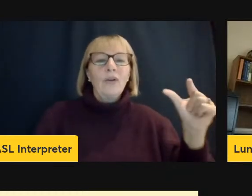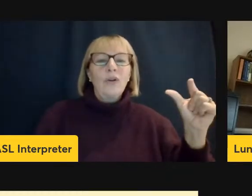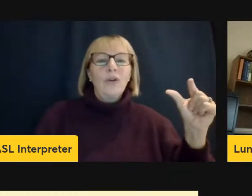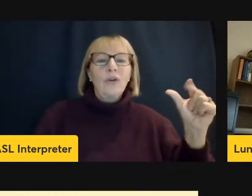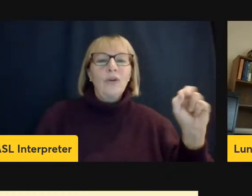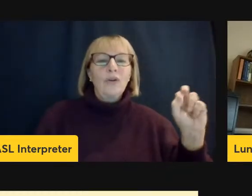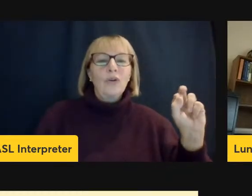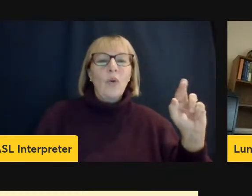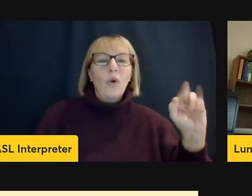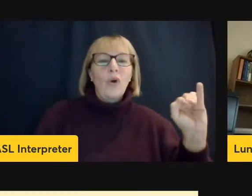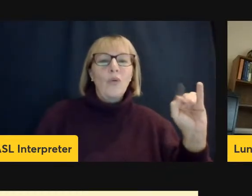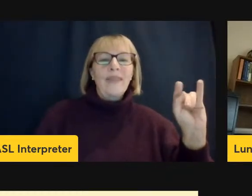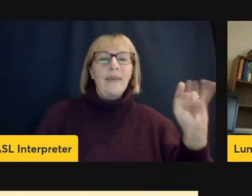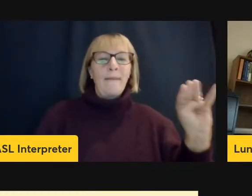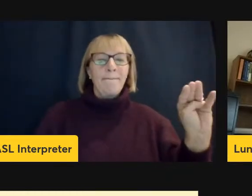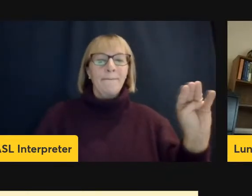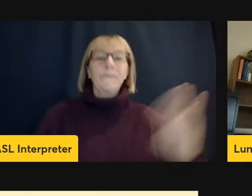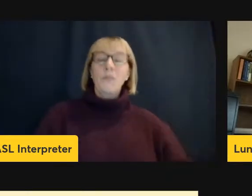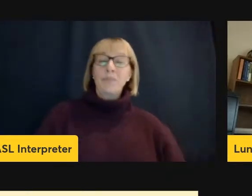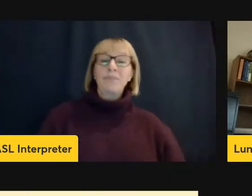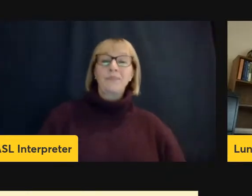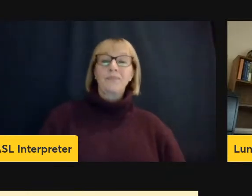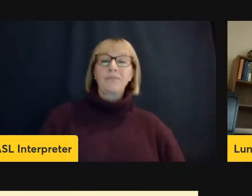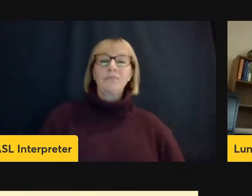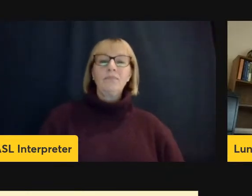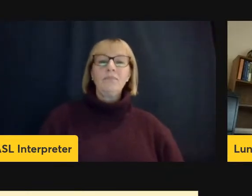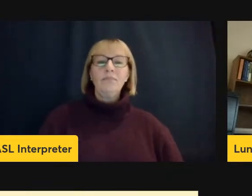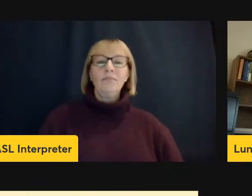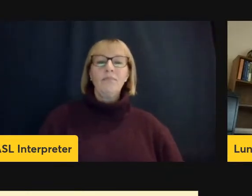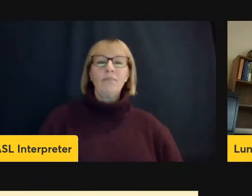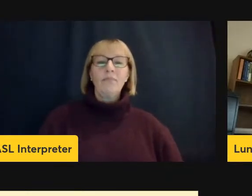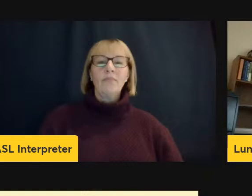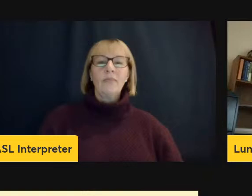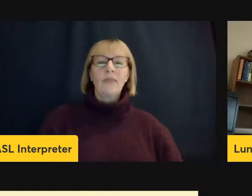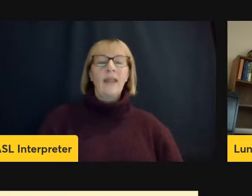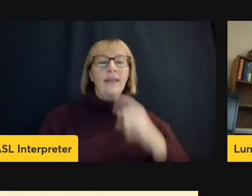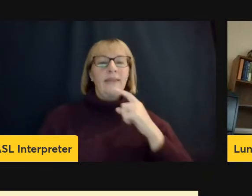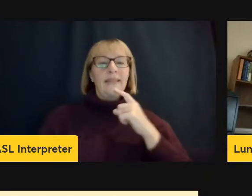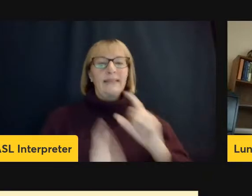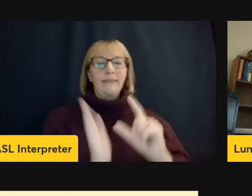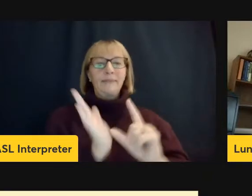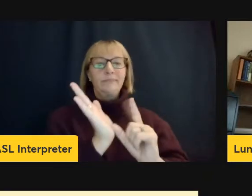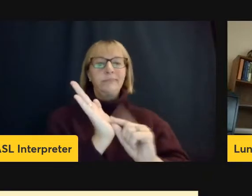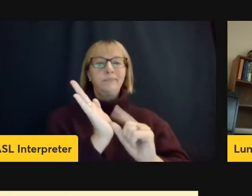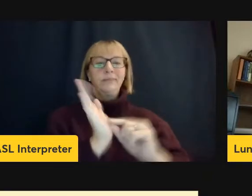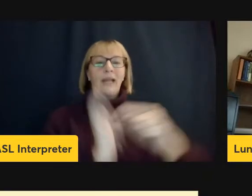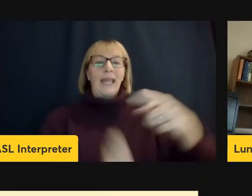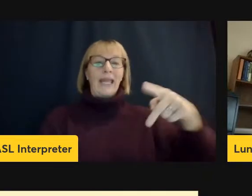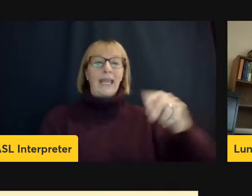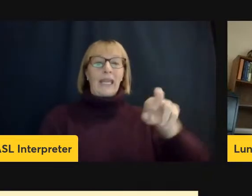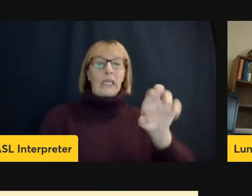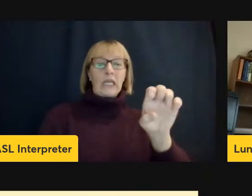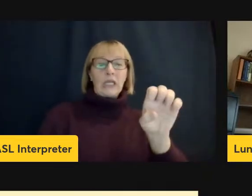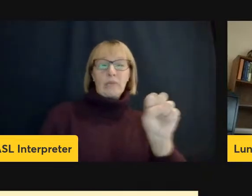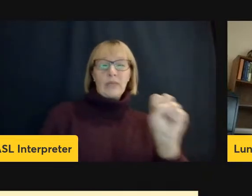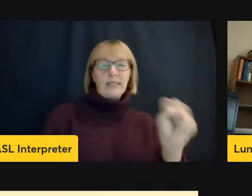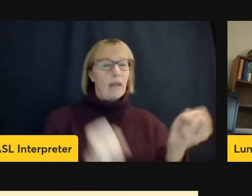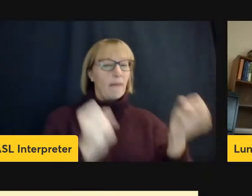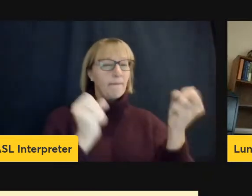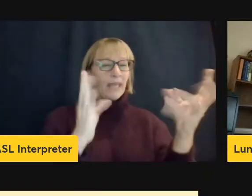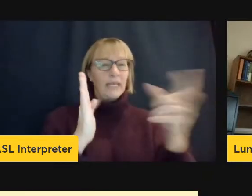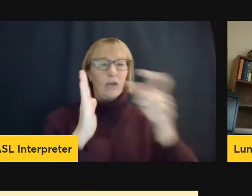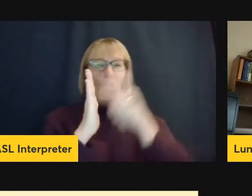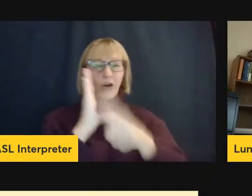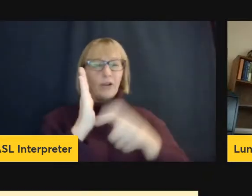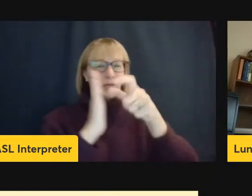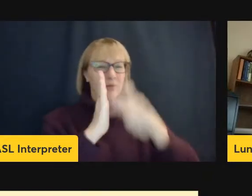So this broke in the press. There were many articles about it, but